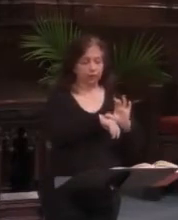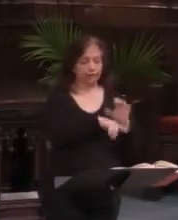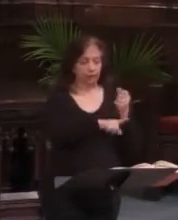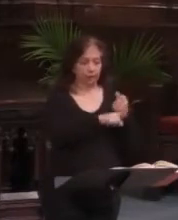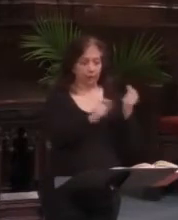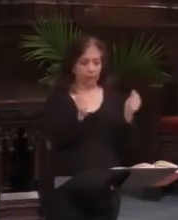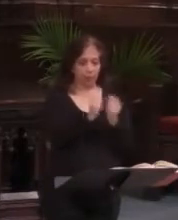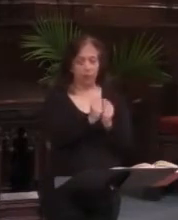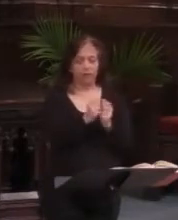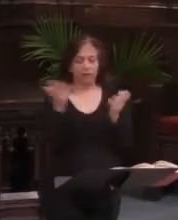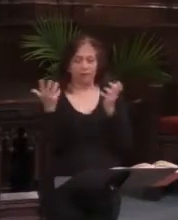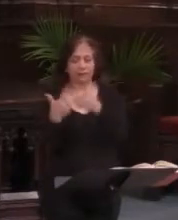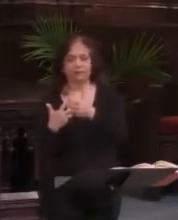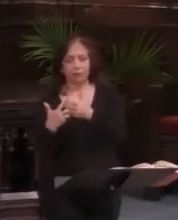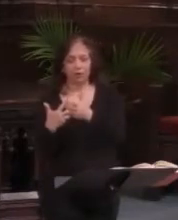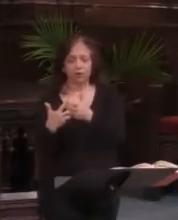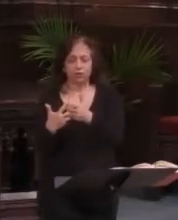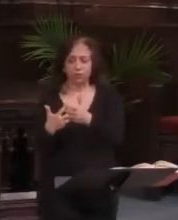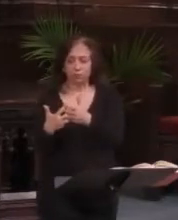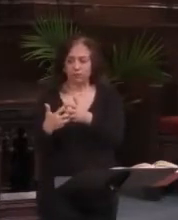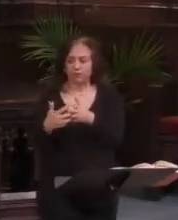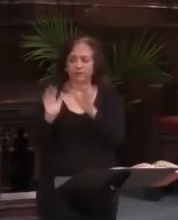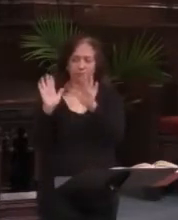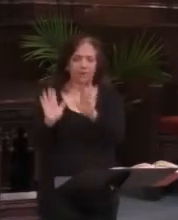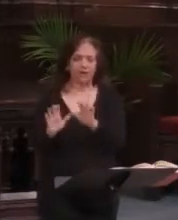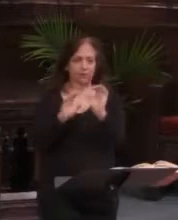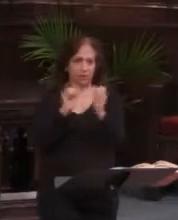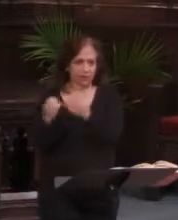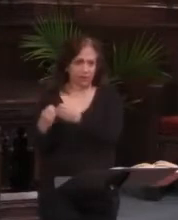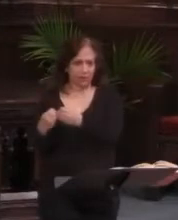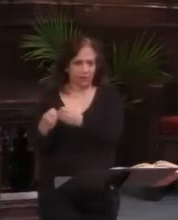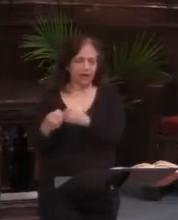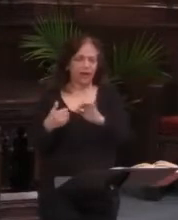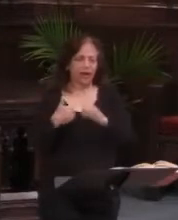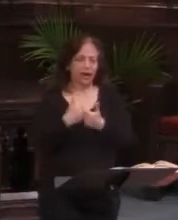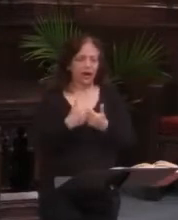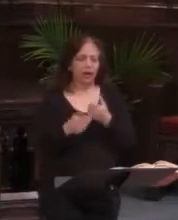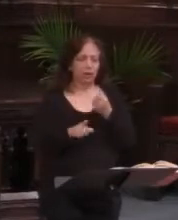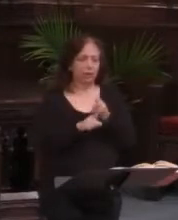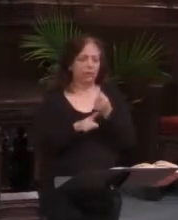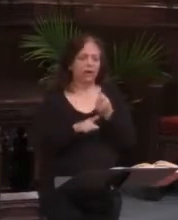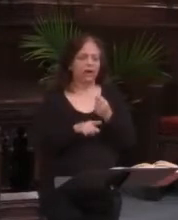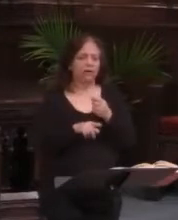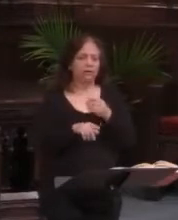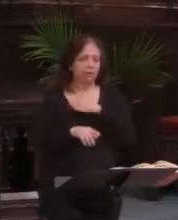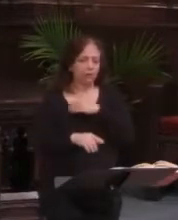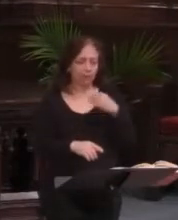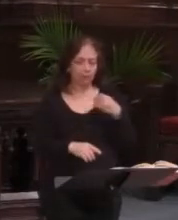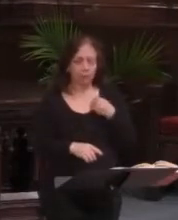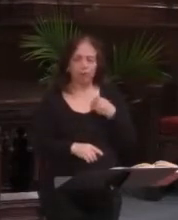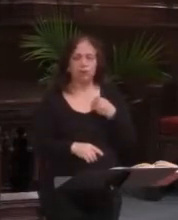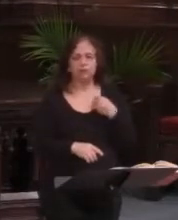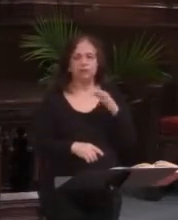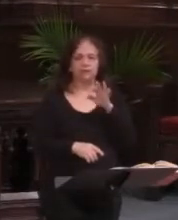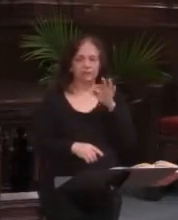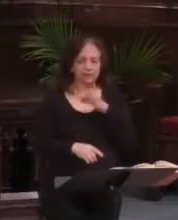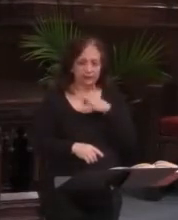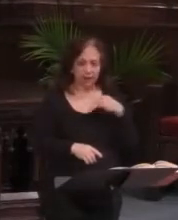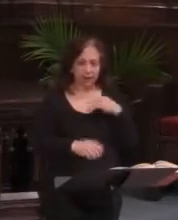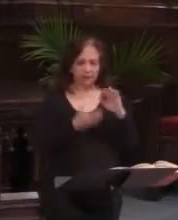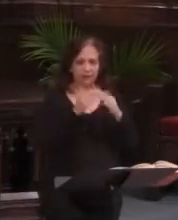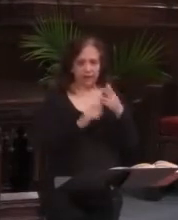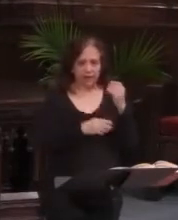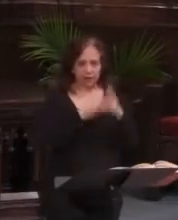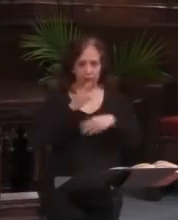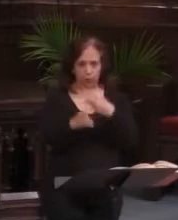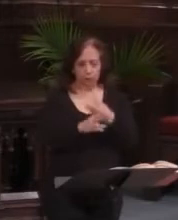amazing agencies, has on its members, on the clergy, staff, city, and